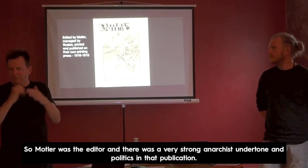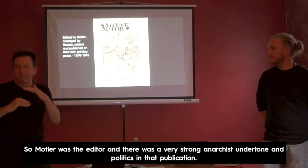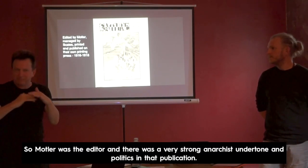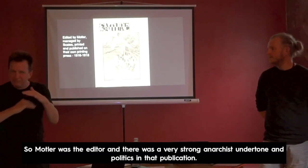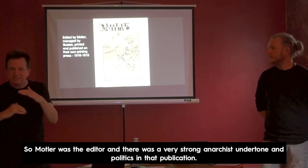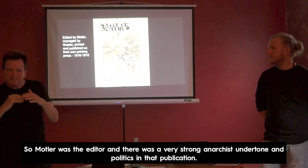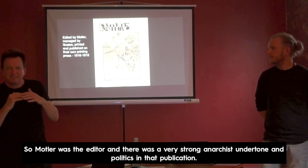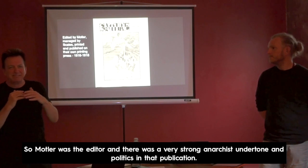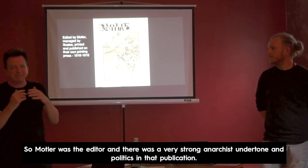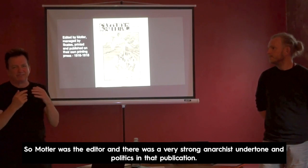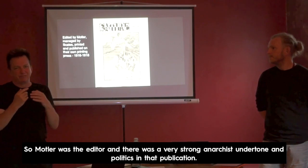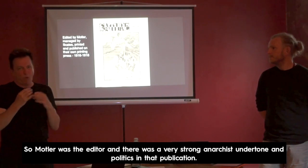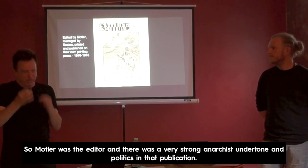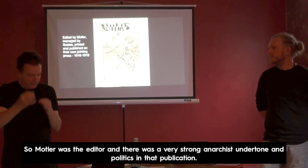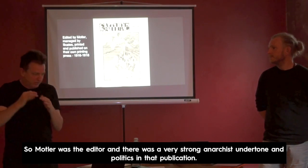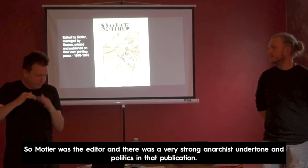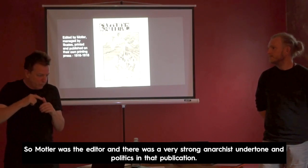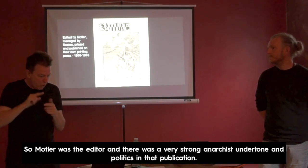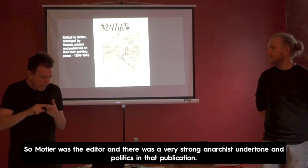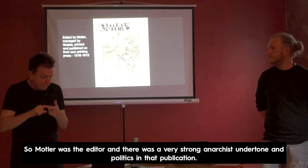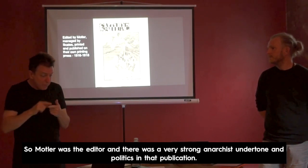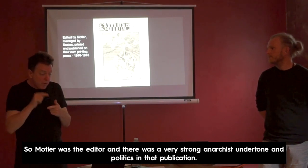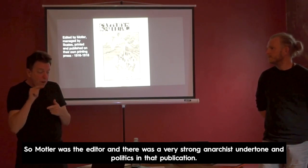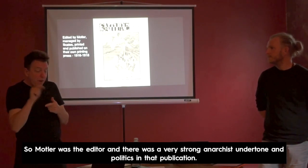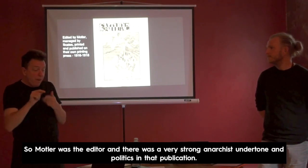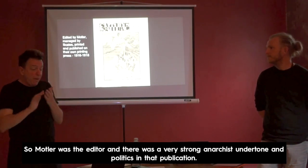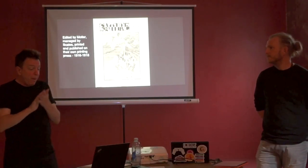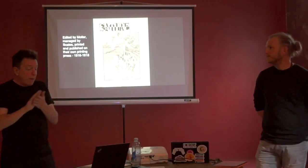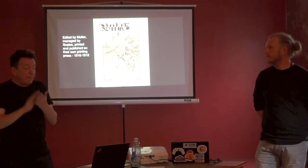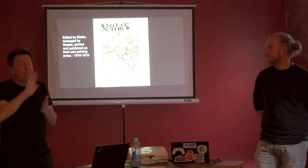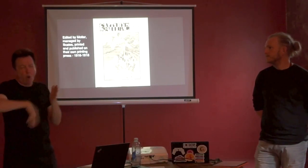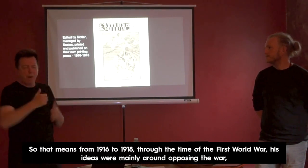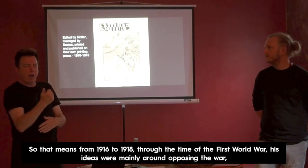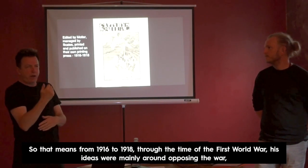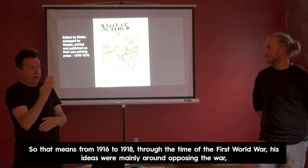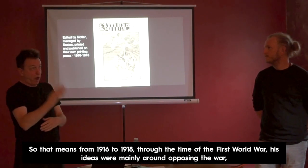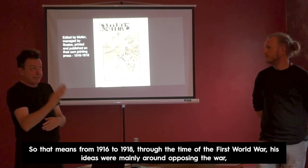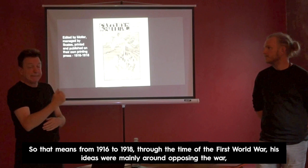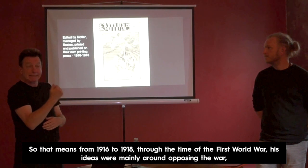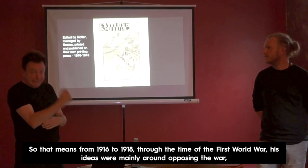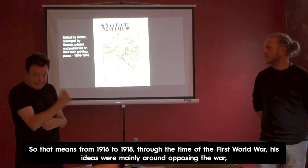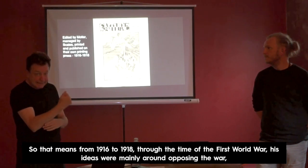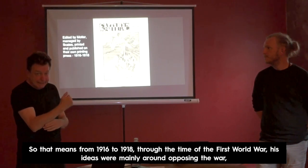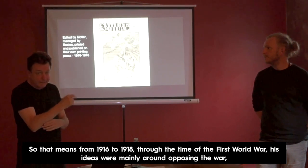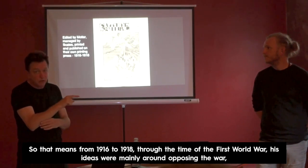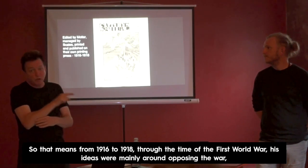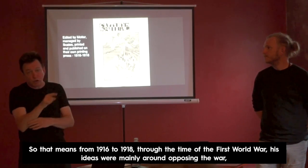strong anarchist undertone and politics in that publication. So that means from